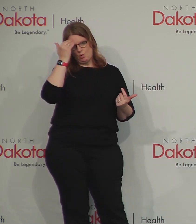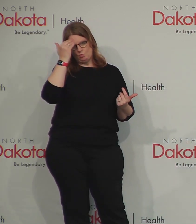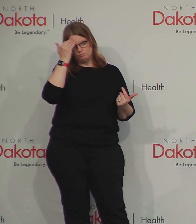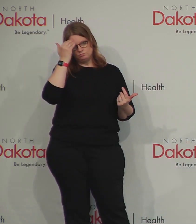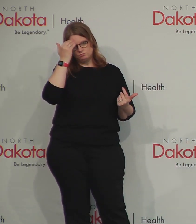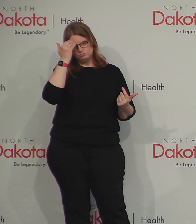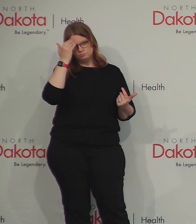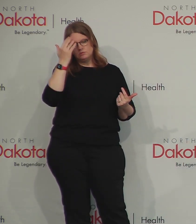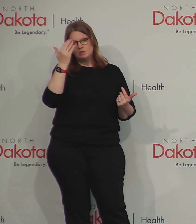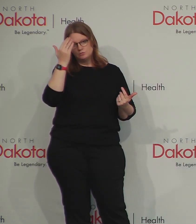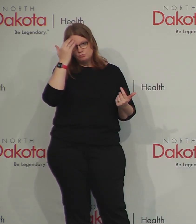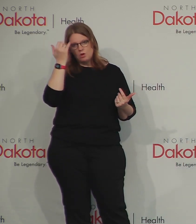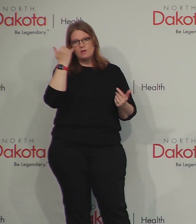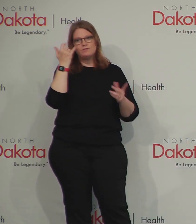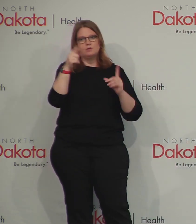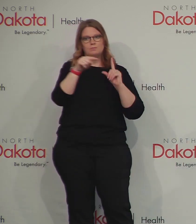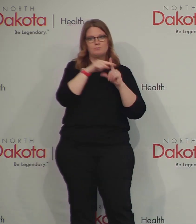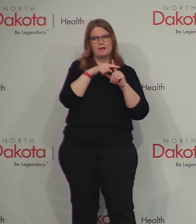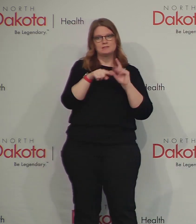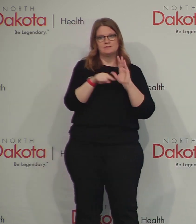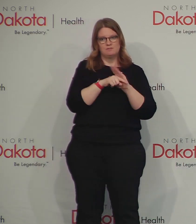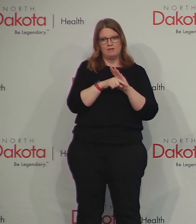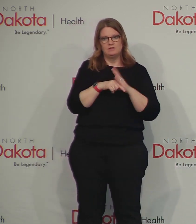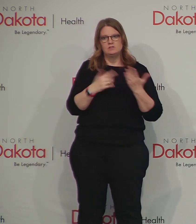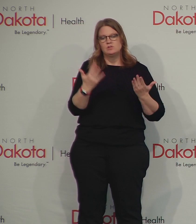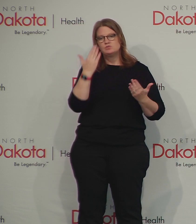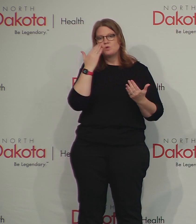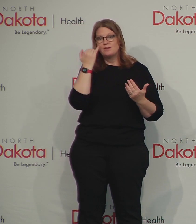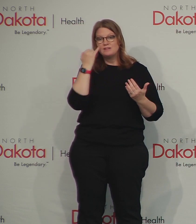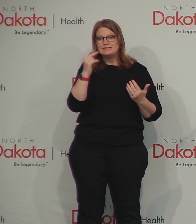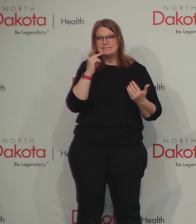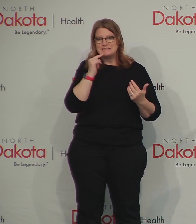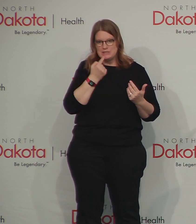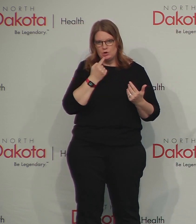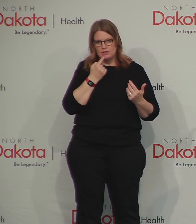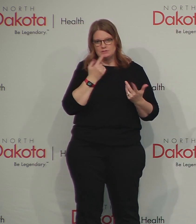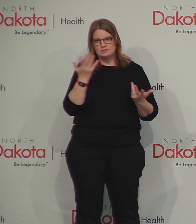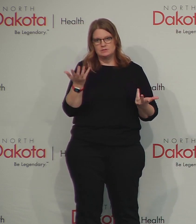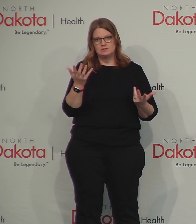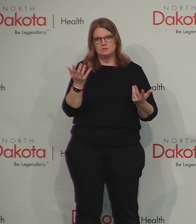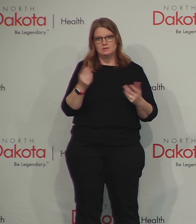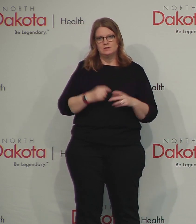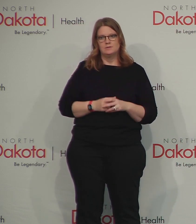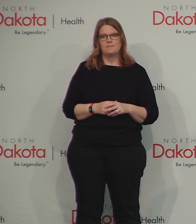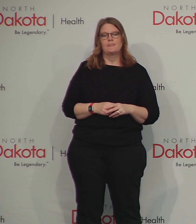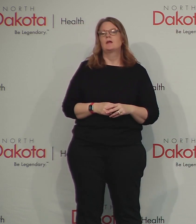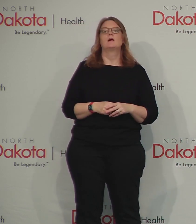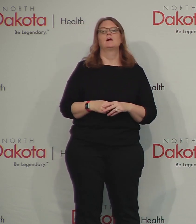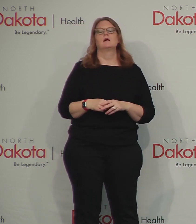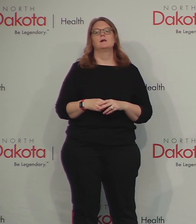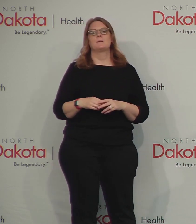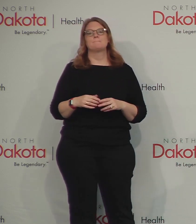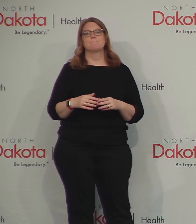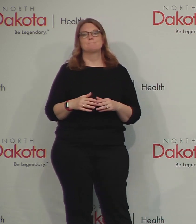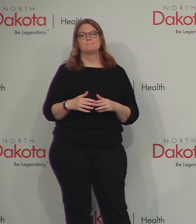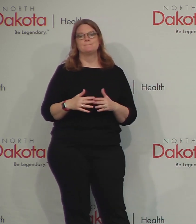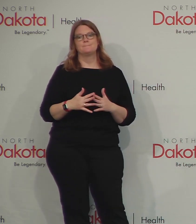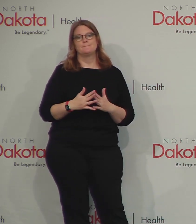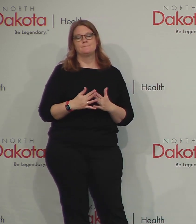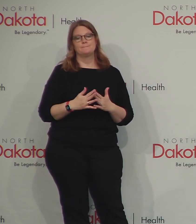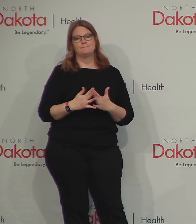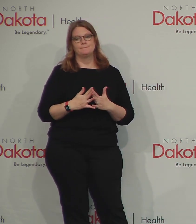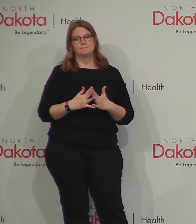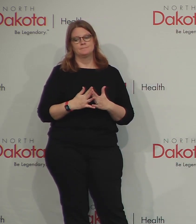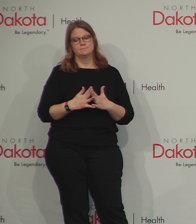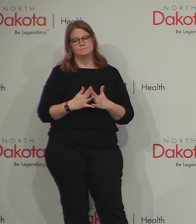infecting someone where this could be a very serious or fatal illness for them. So I'd say that. And then again, we did